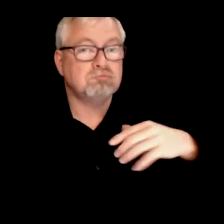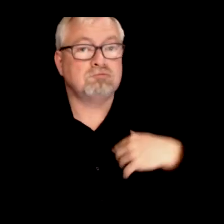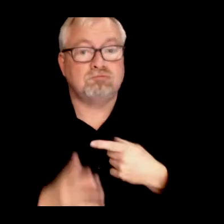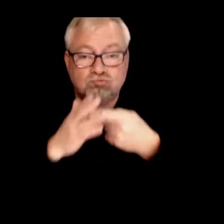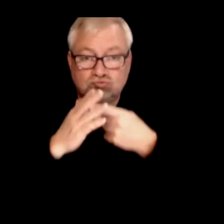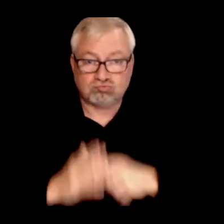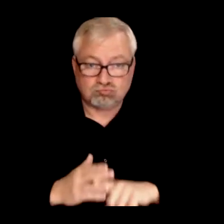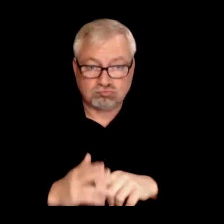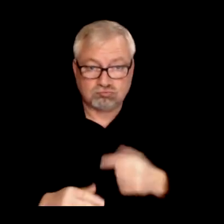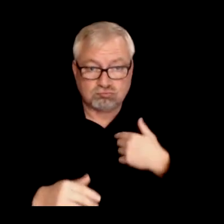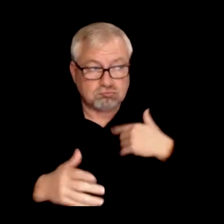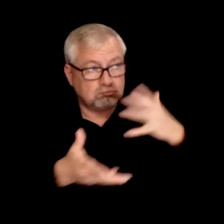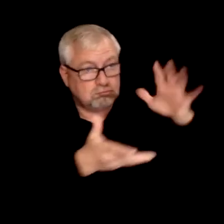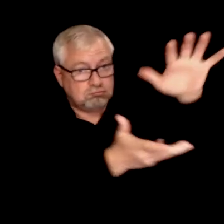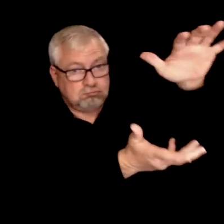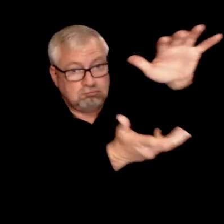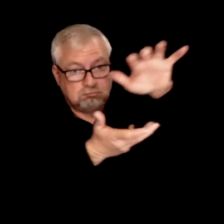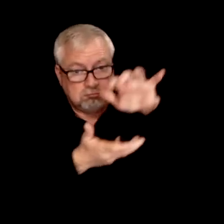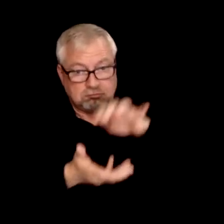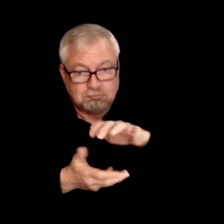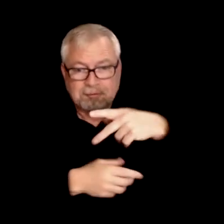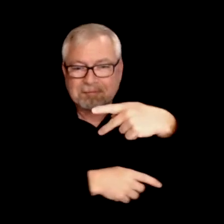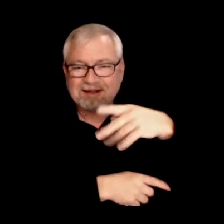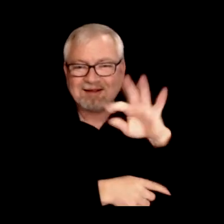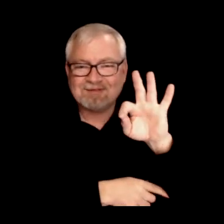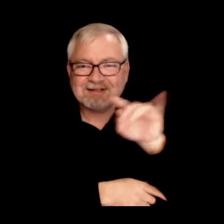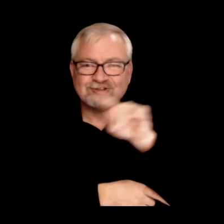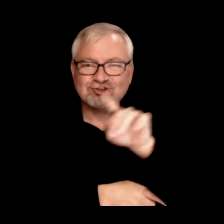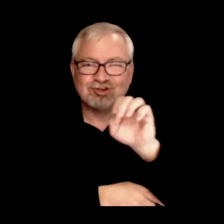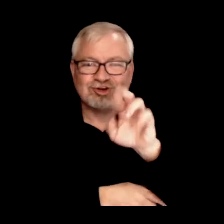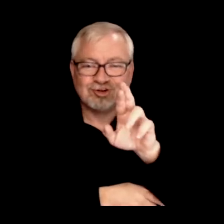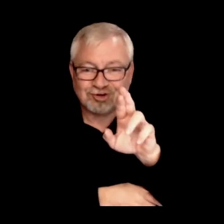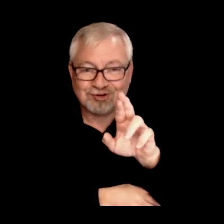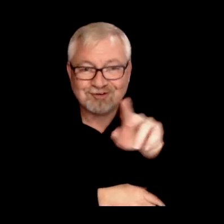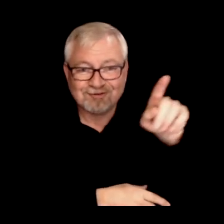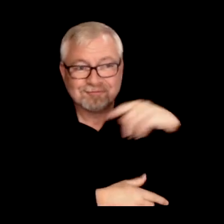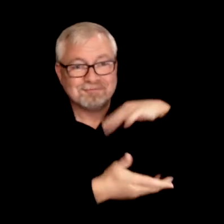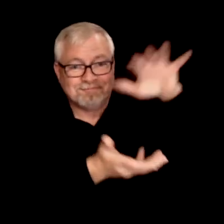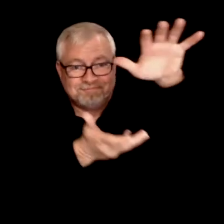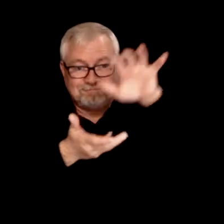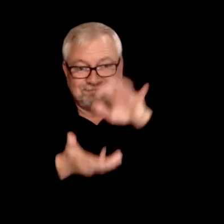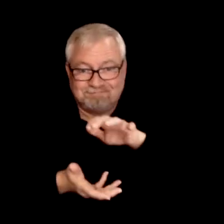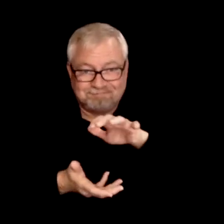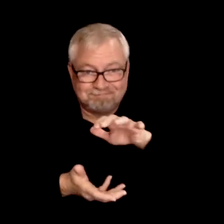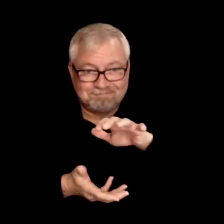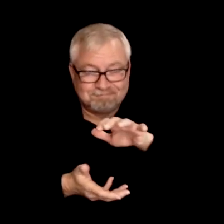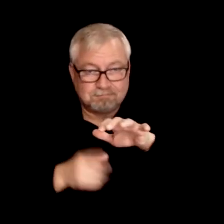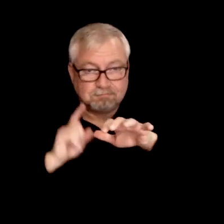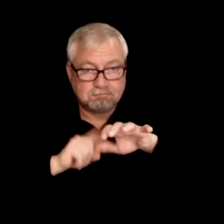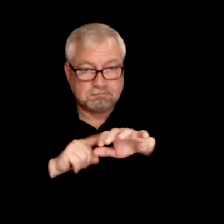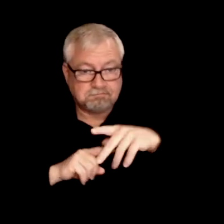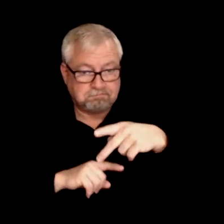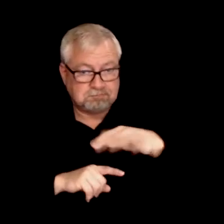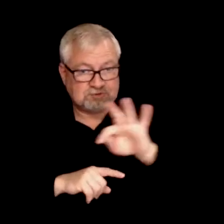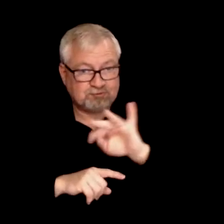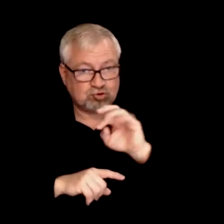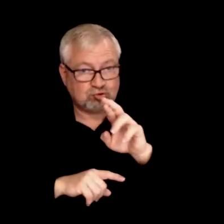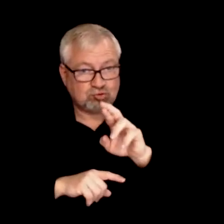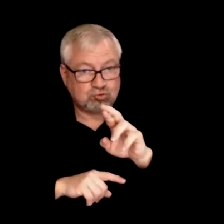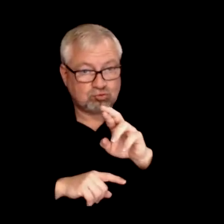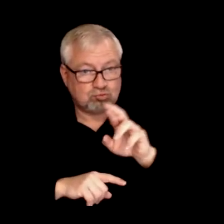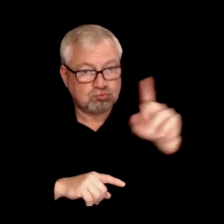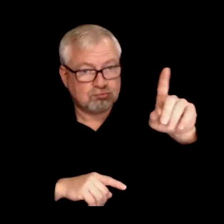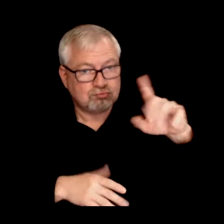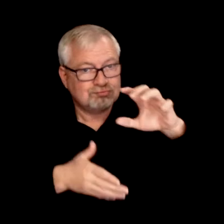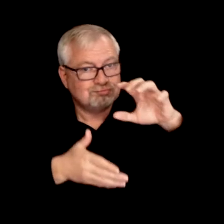from Pfizer, and to remind people again, Pfizer is the minus 70 degree storage